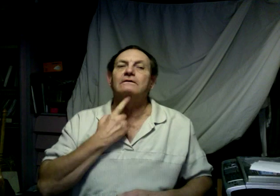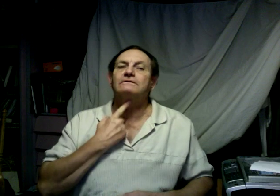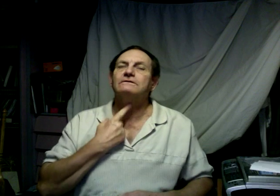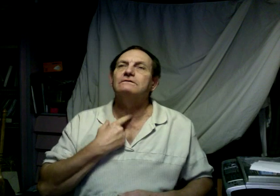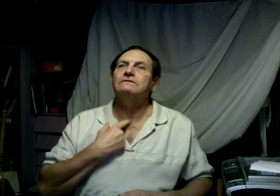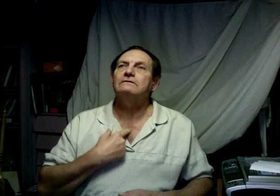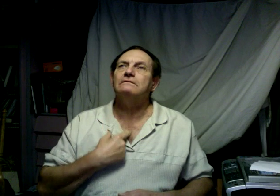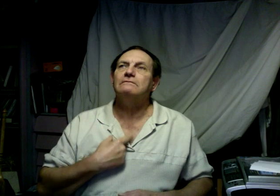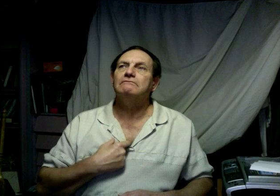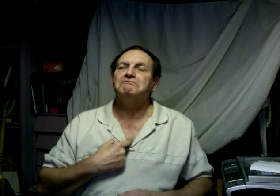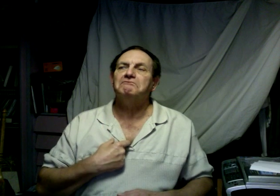thirst.